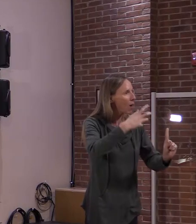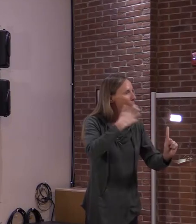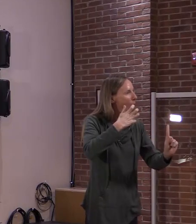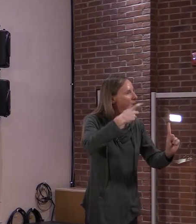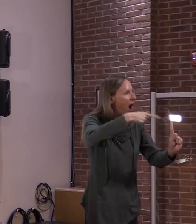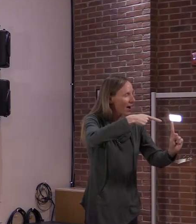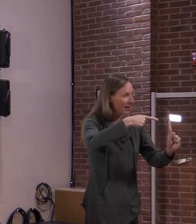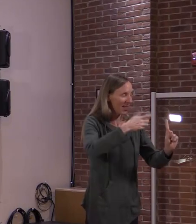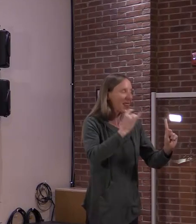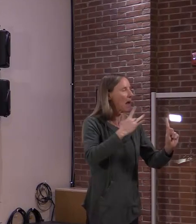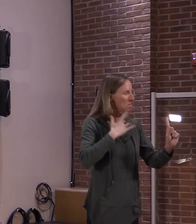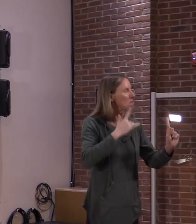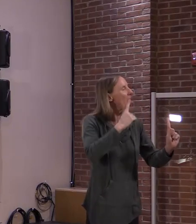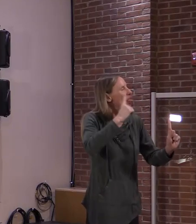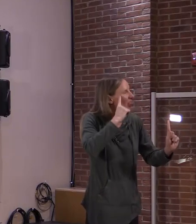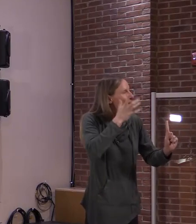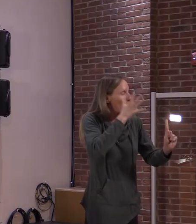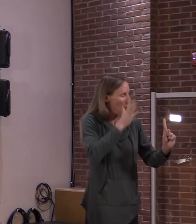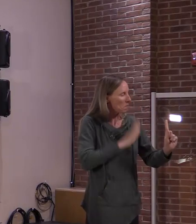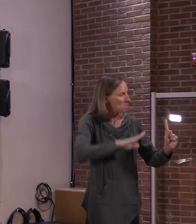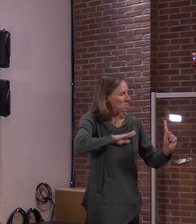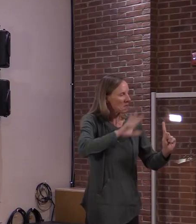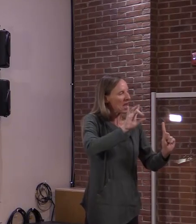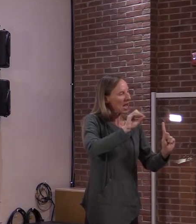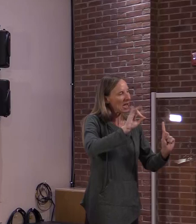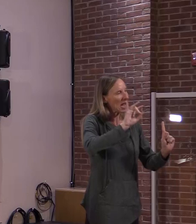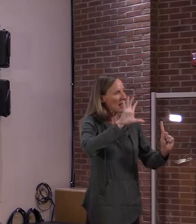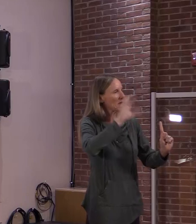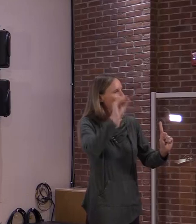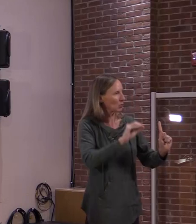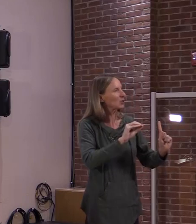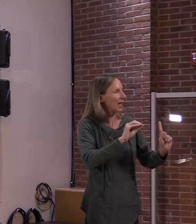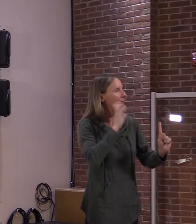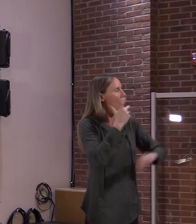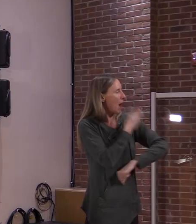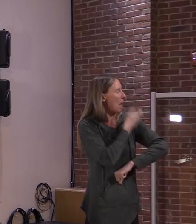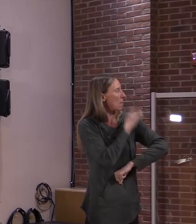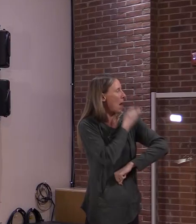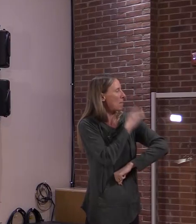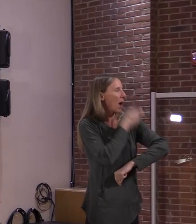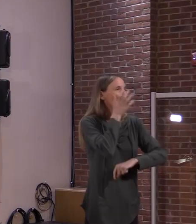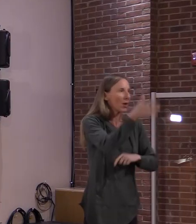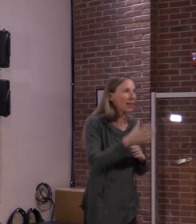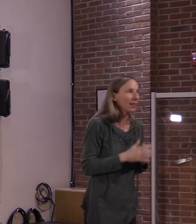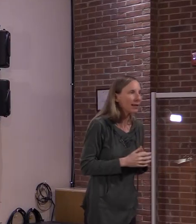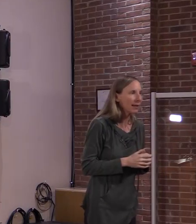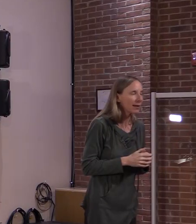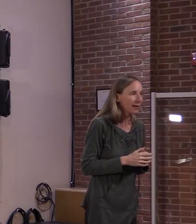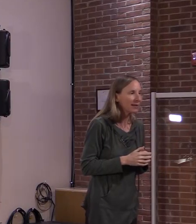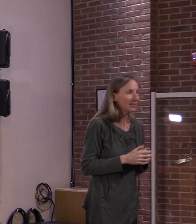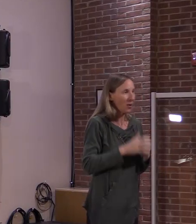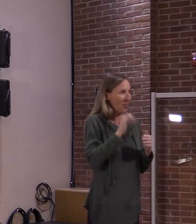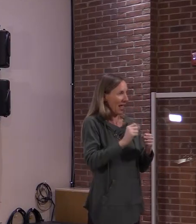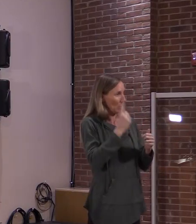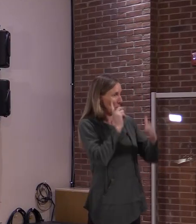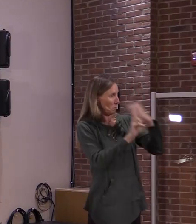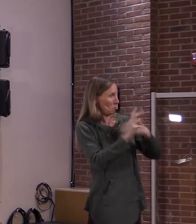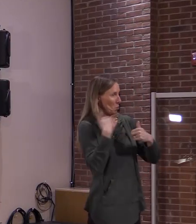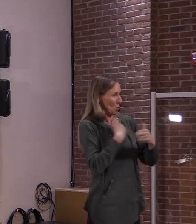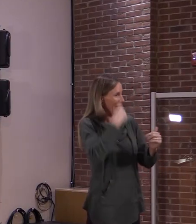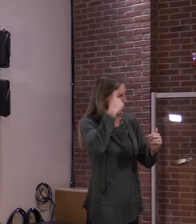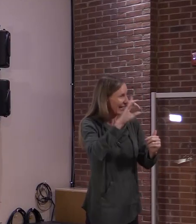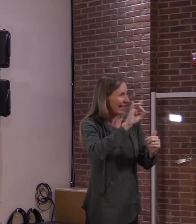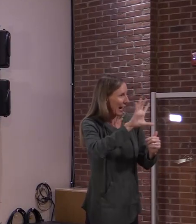certainly 80, 85% range if everything went really well. So that's where we're sort of settling out. The